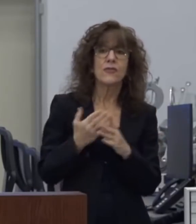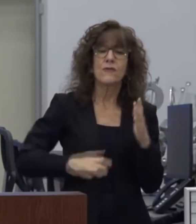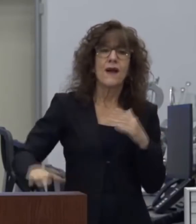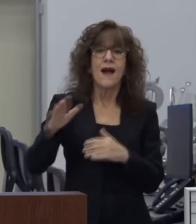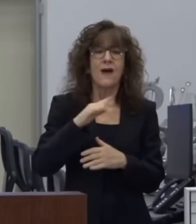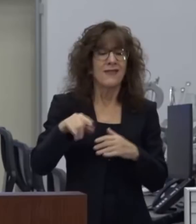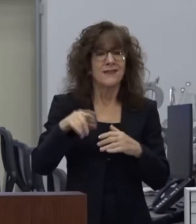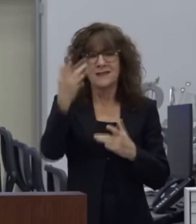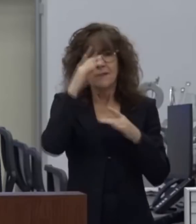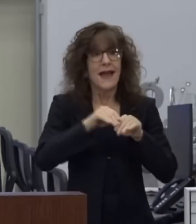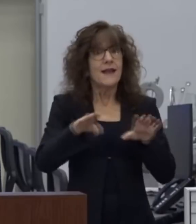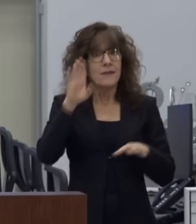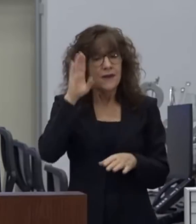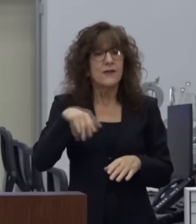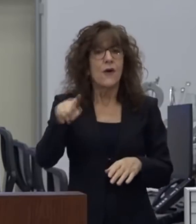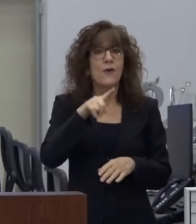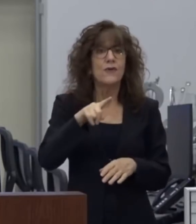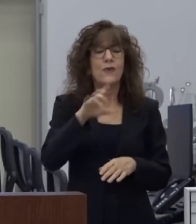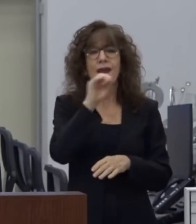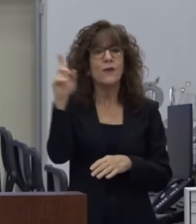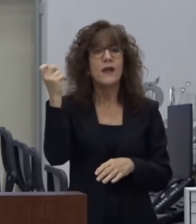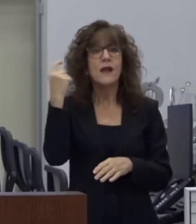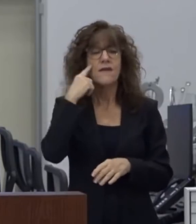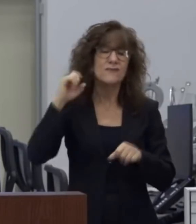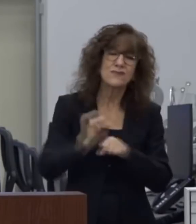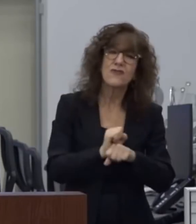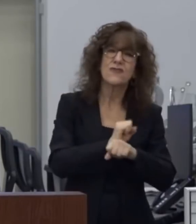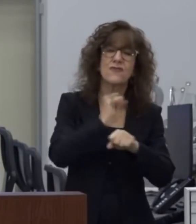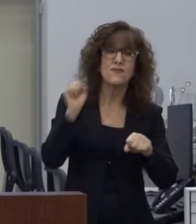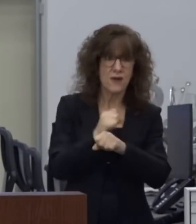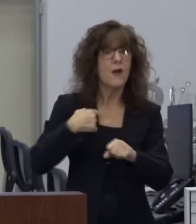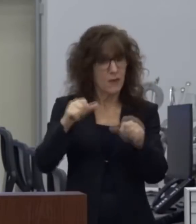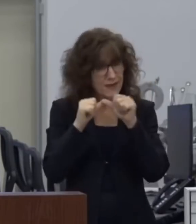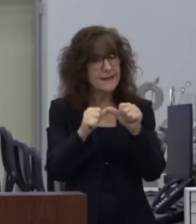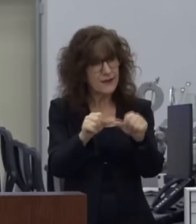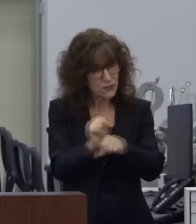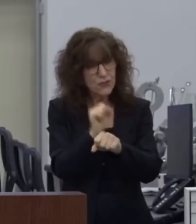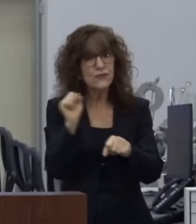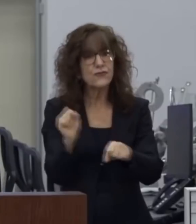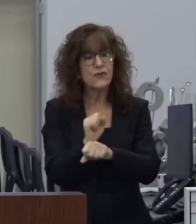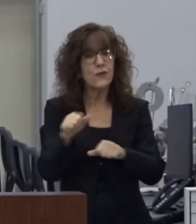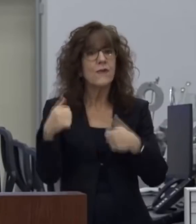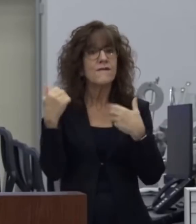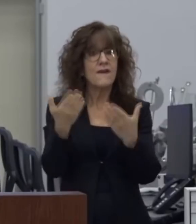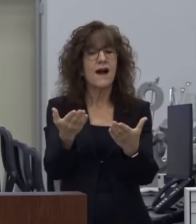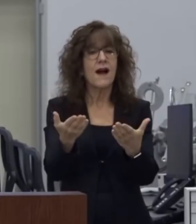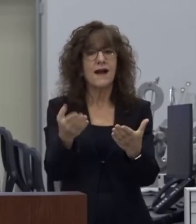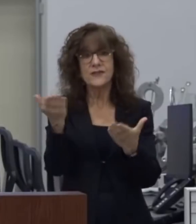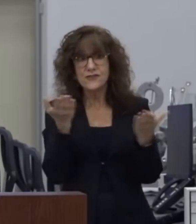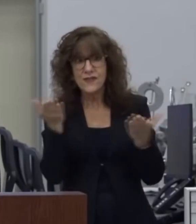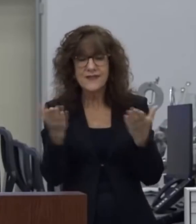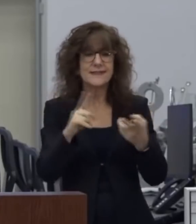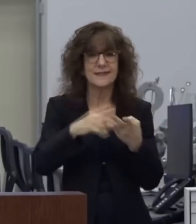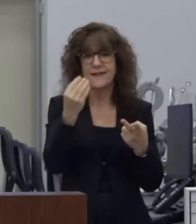this pandemic, you should know that your county government has worked hard, and we will continue to do so, to provide the needed services,